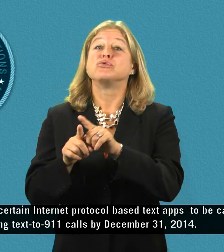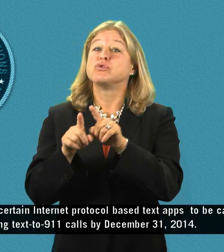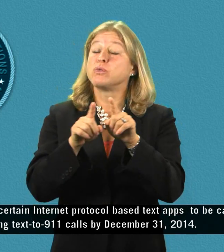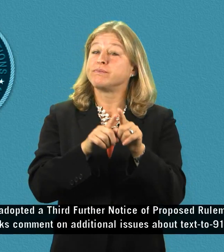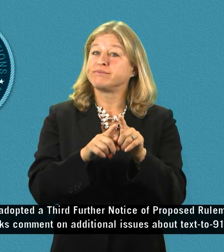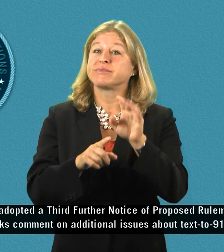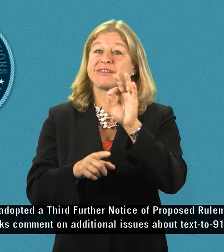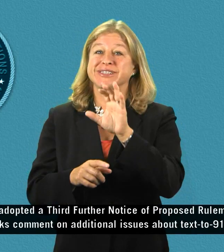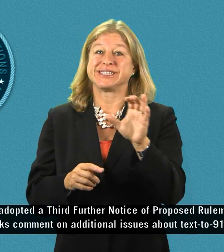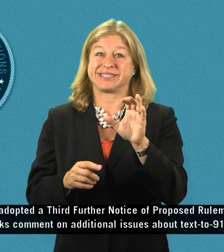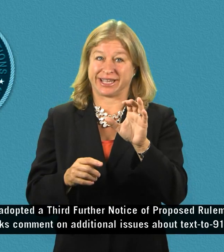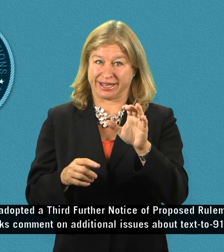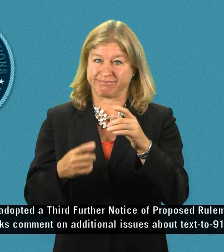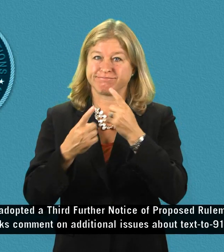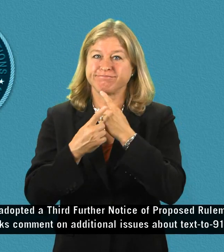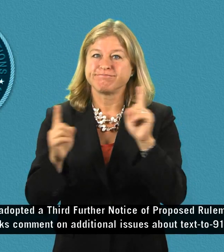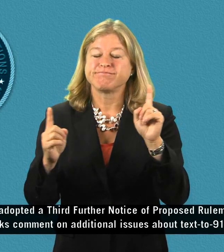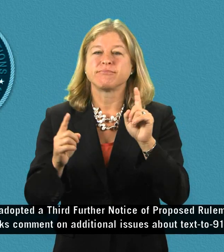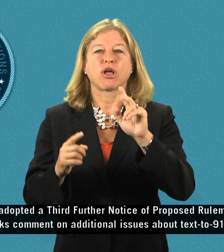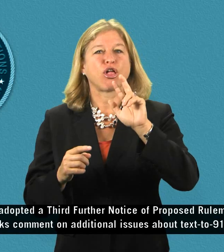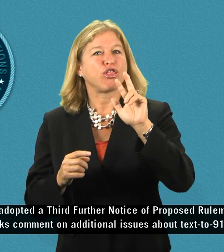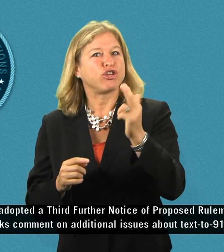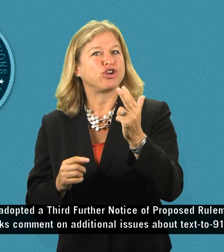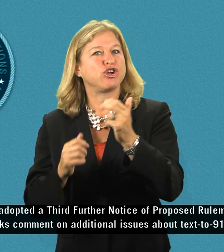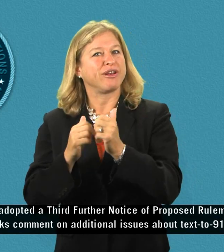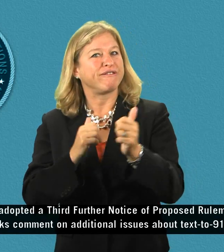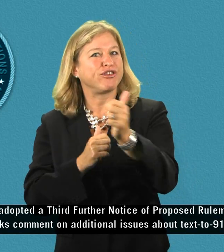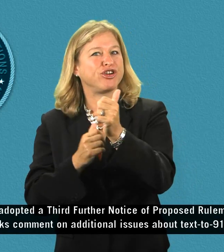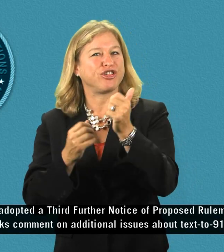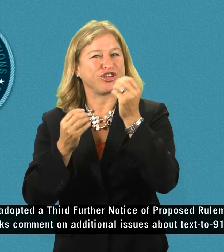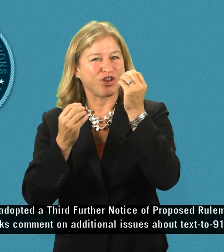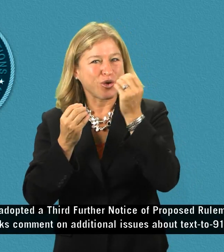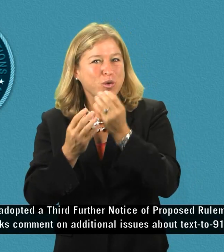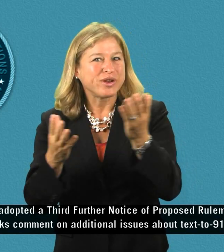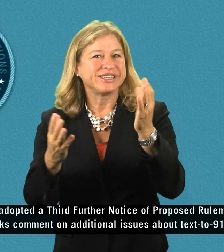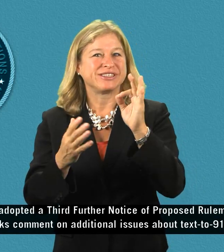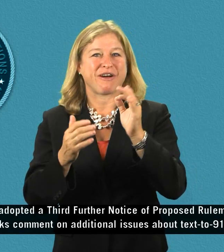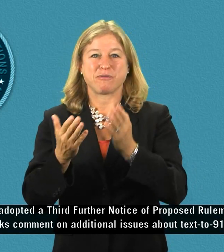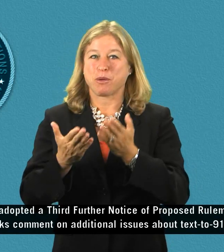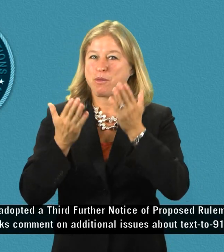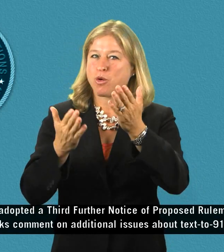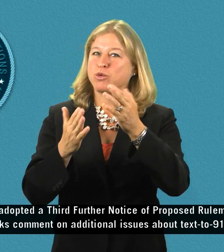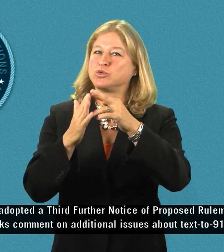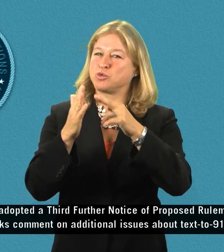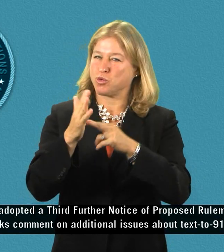In addition, the FCC adopted a third further notice of proposed rulemaking,